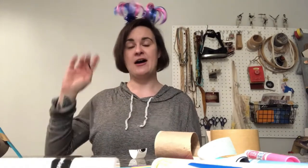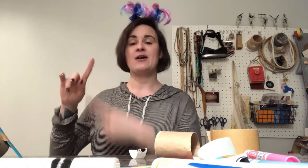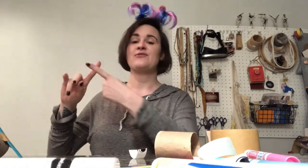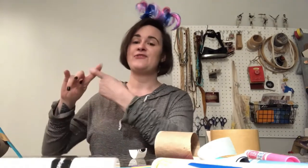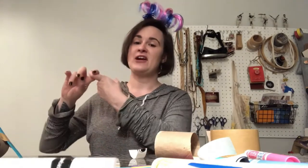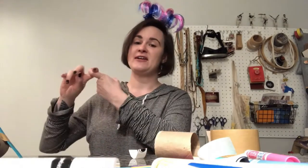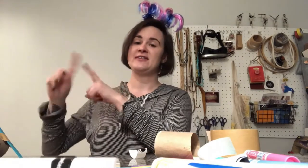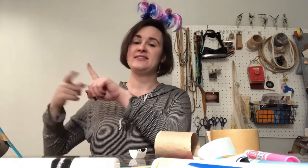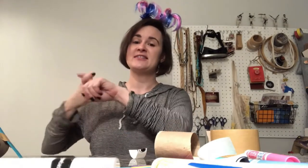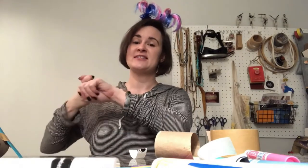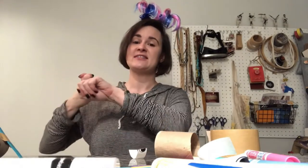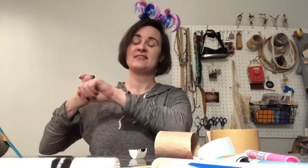Goodbye, friends.